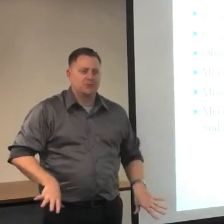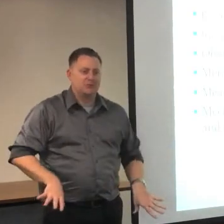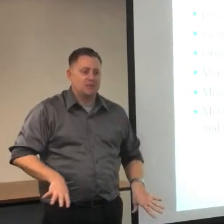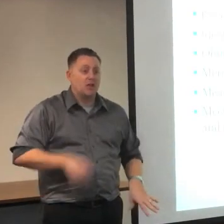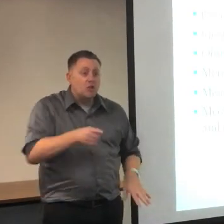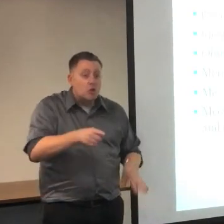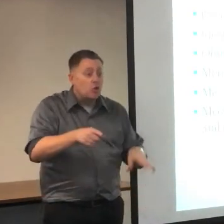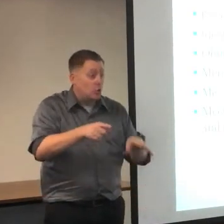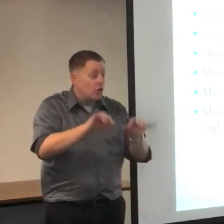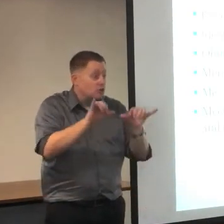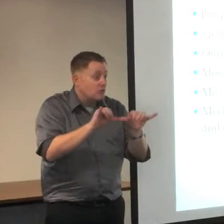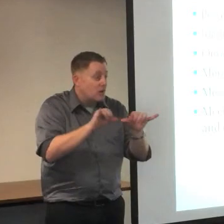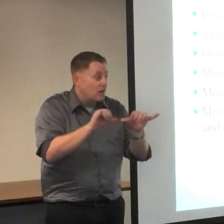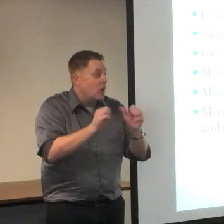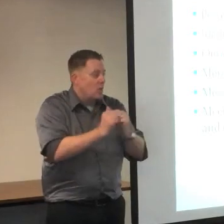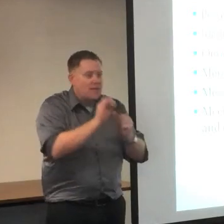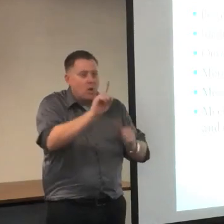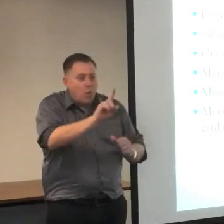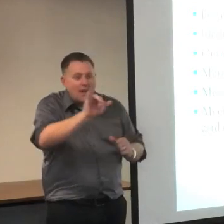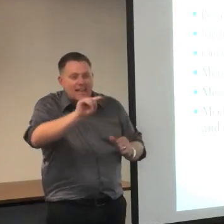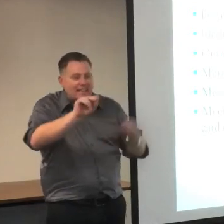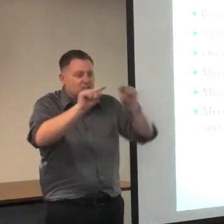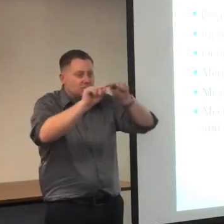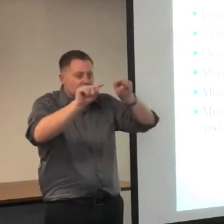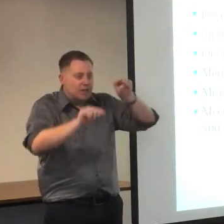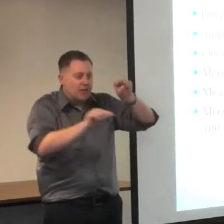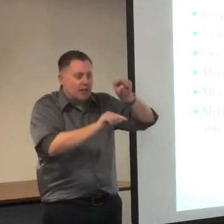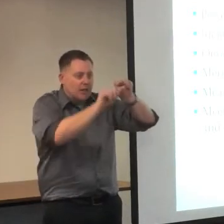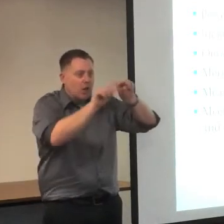everyone draw a square real quick with 1-inch sides? Humor me.